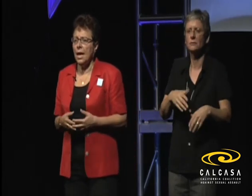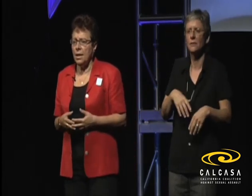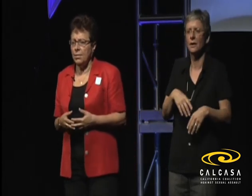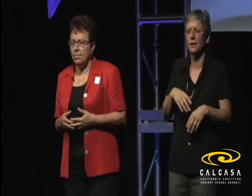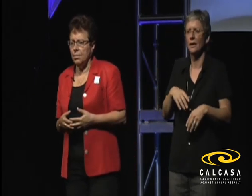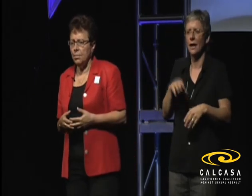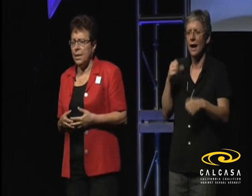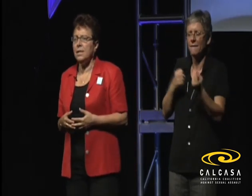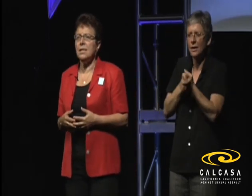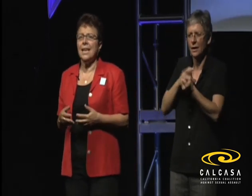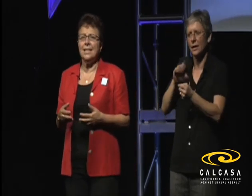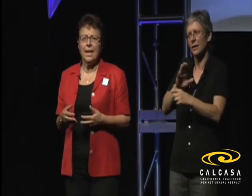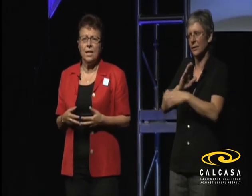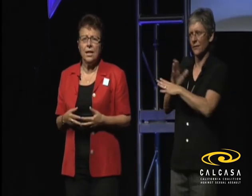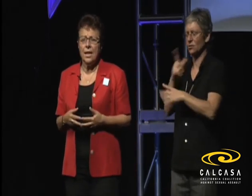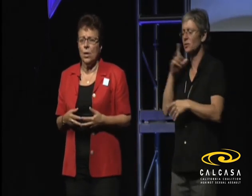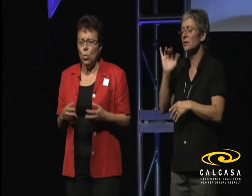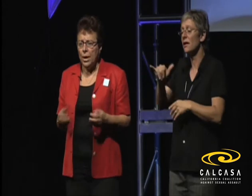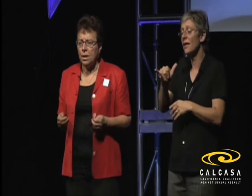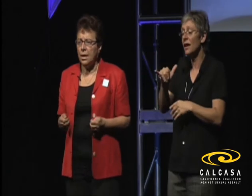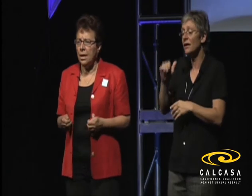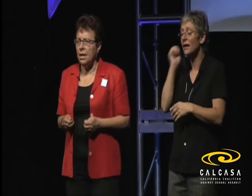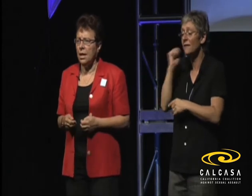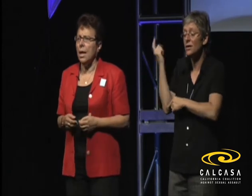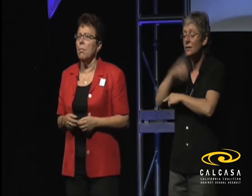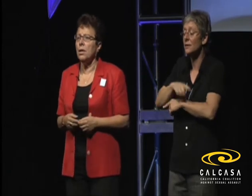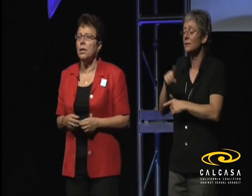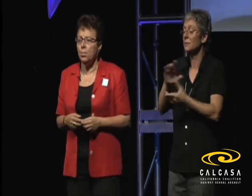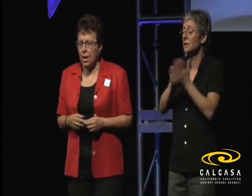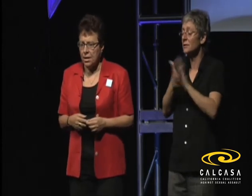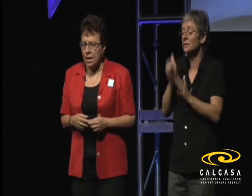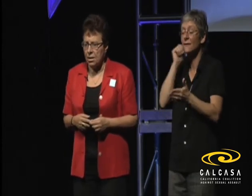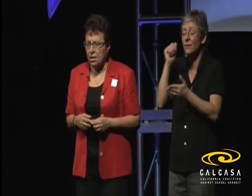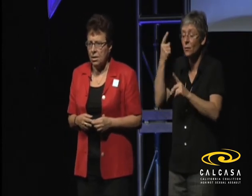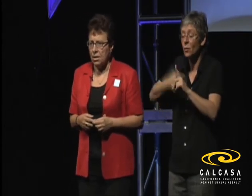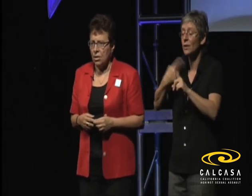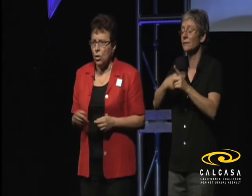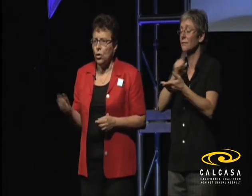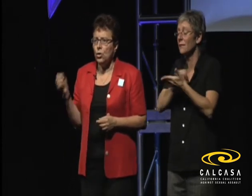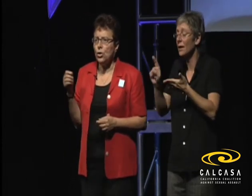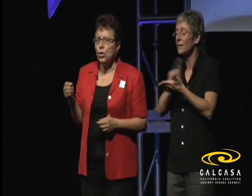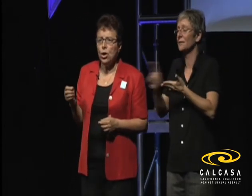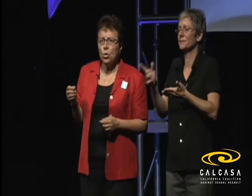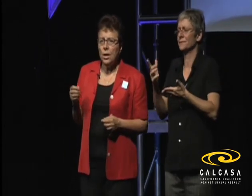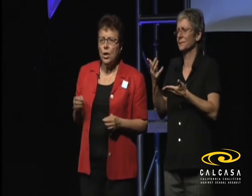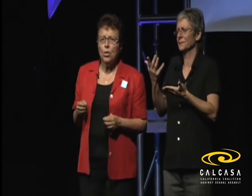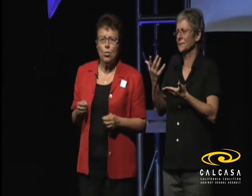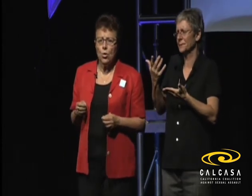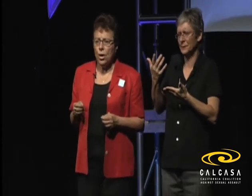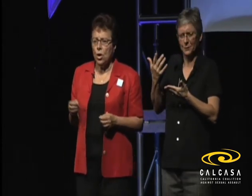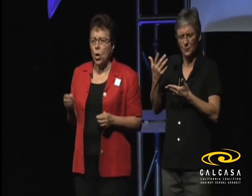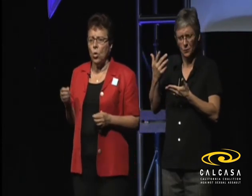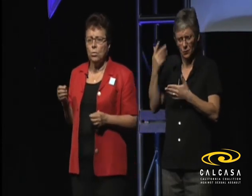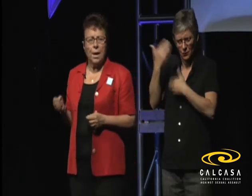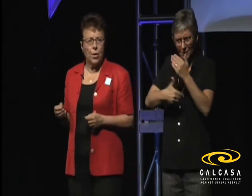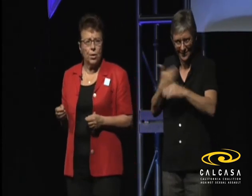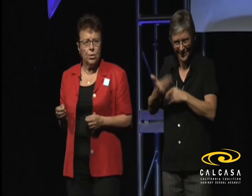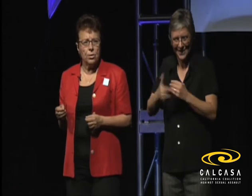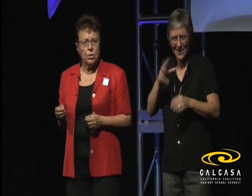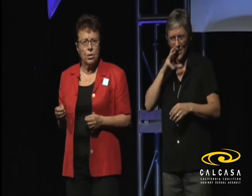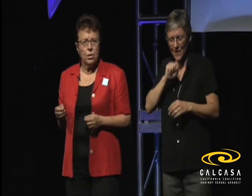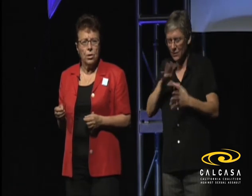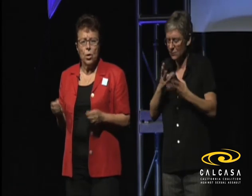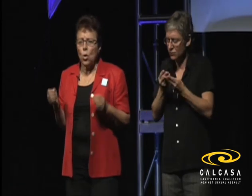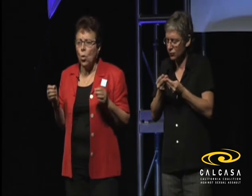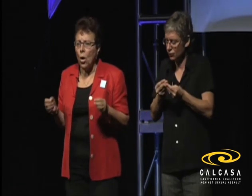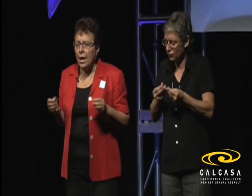Someone said, peace is a daily, a weekly, a monthly process, slowly eroding old